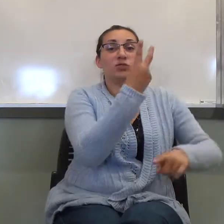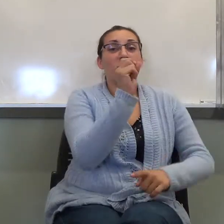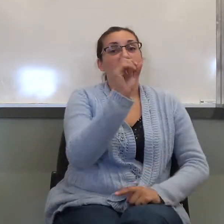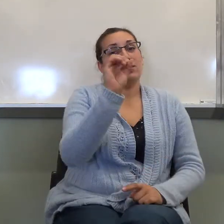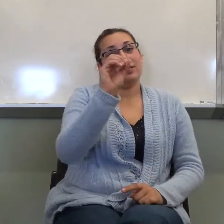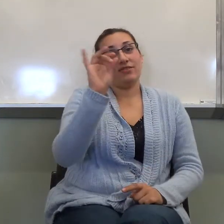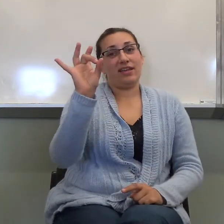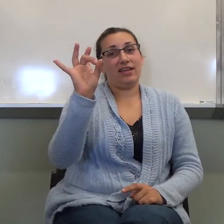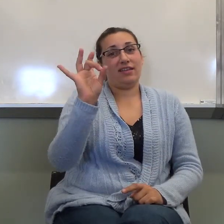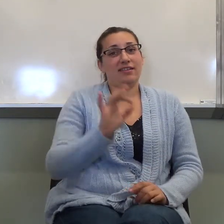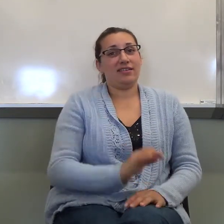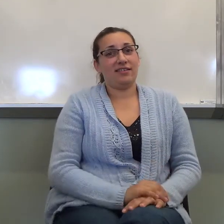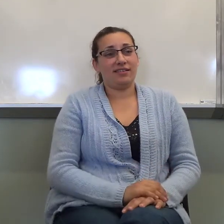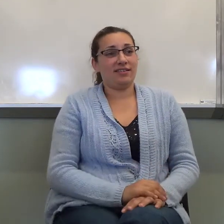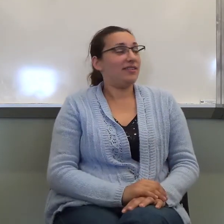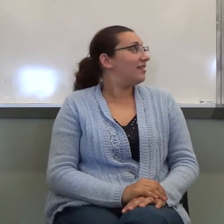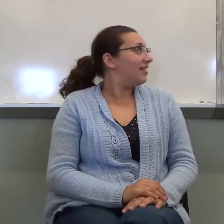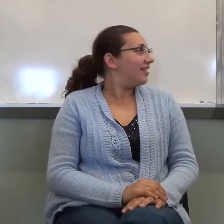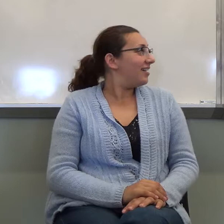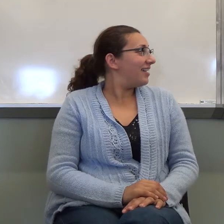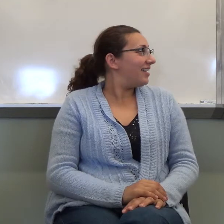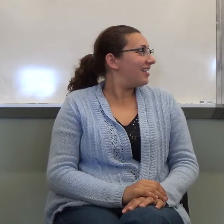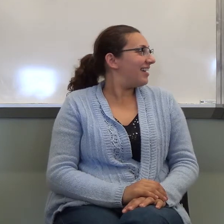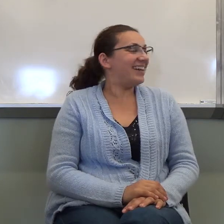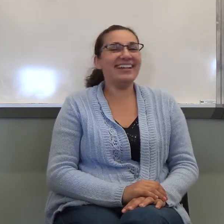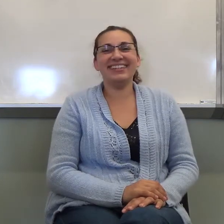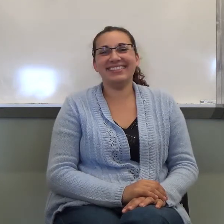2.0. 2.08, all right, I better get my calculator.